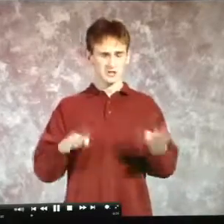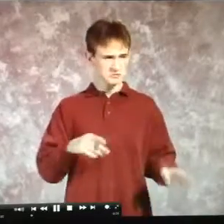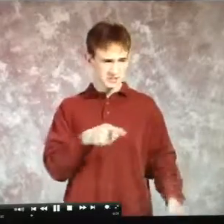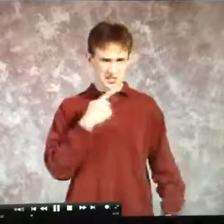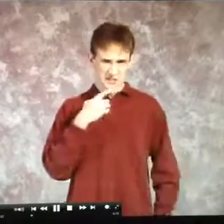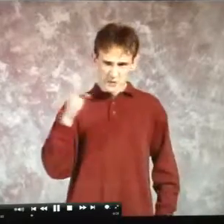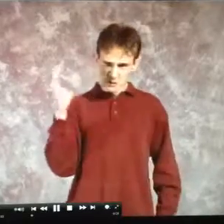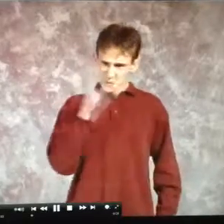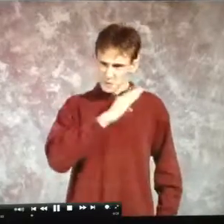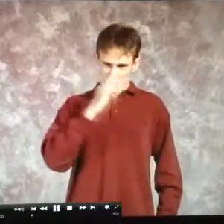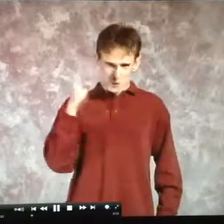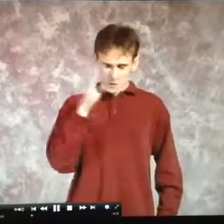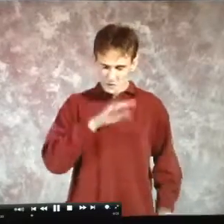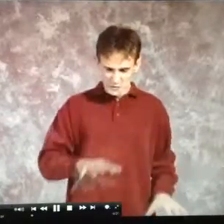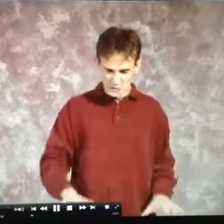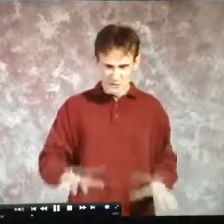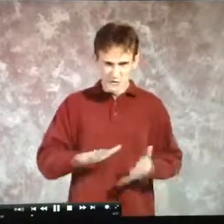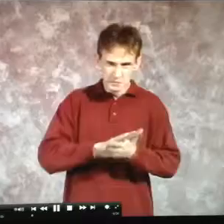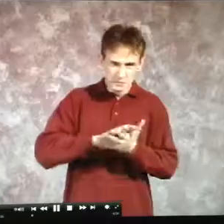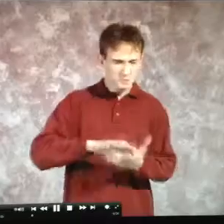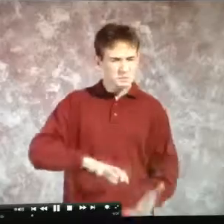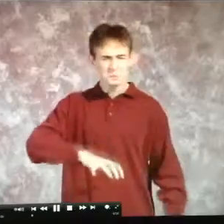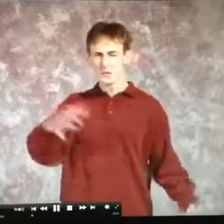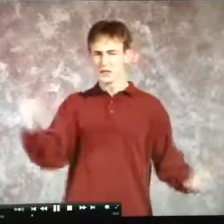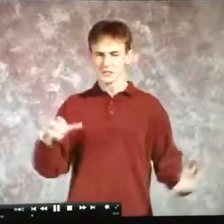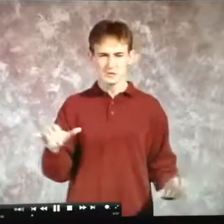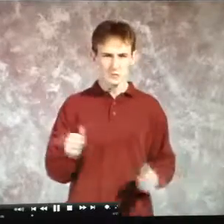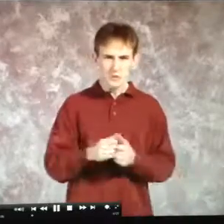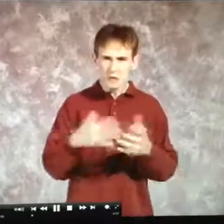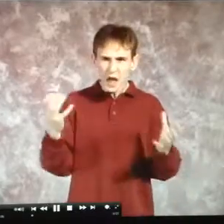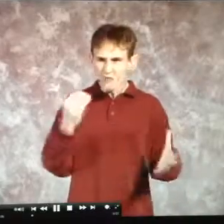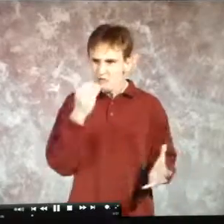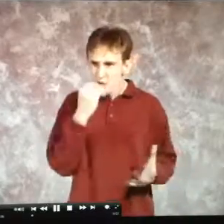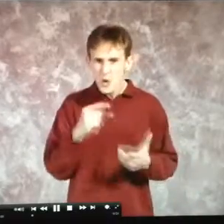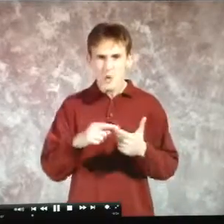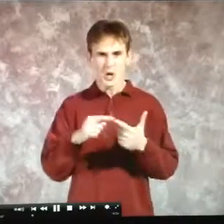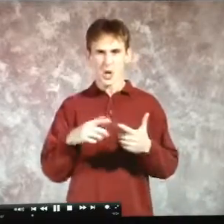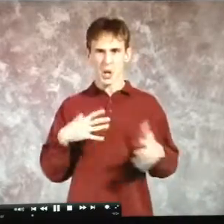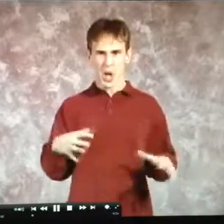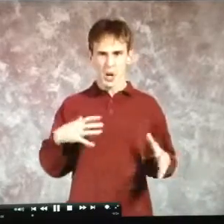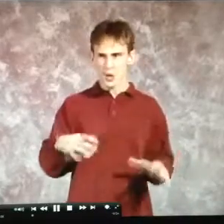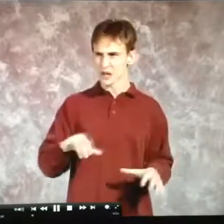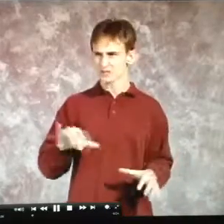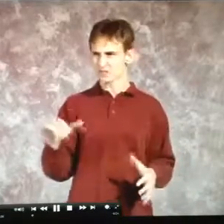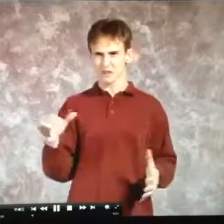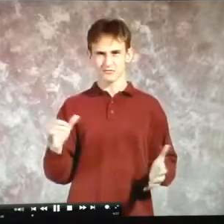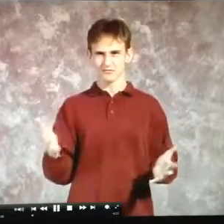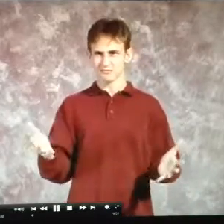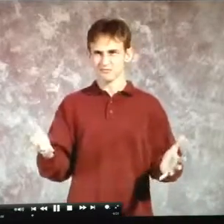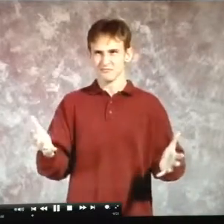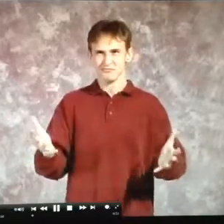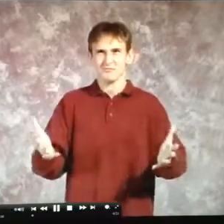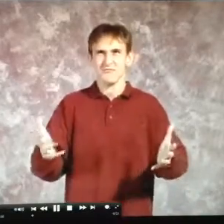one girl, she cleaned the house and she was like, oh my gosh, it was such a big mess. There was food everywhere and clothes,